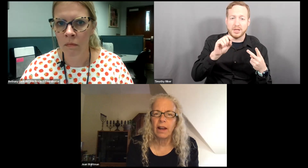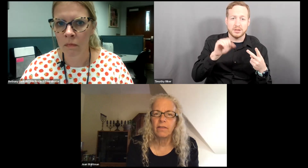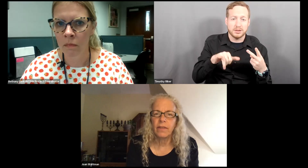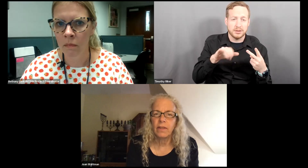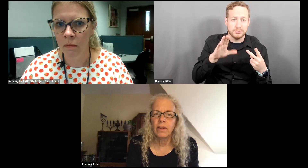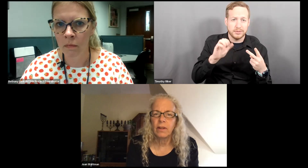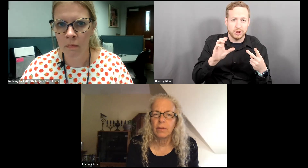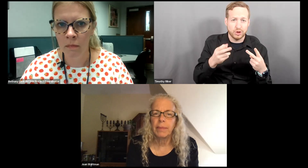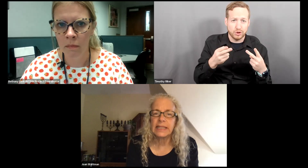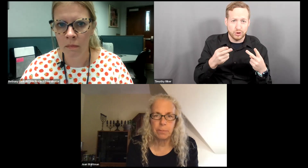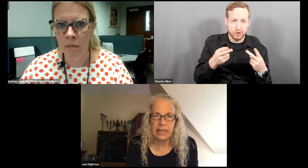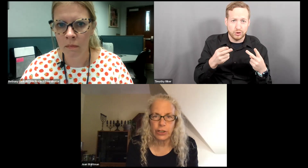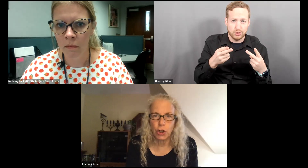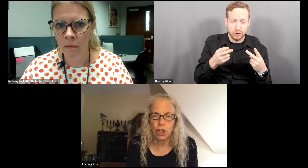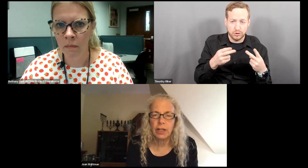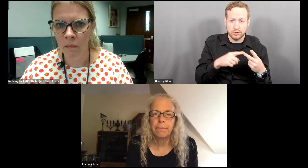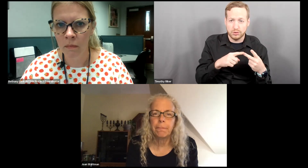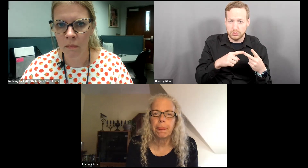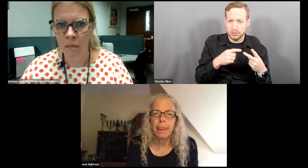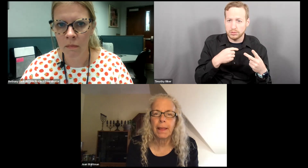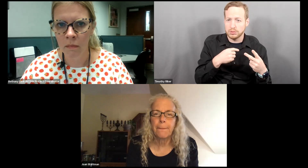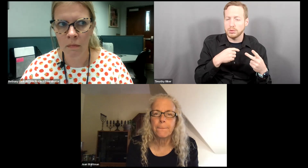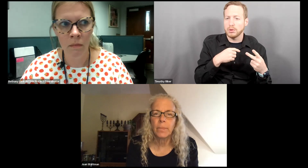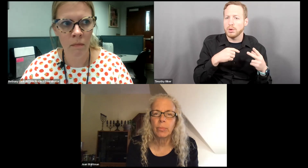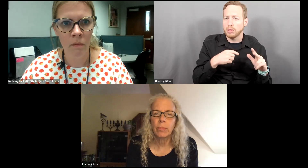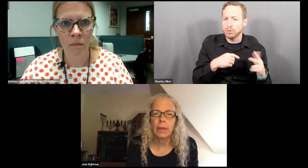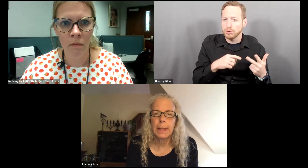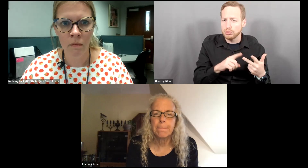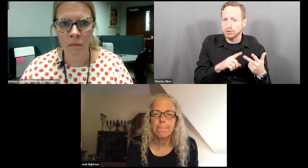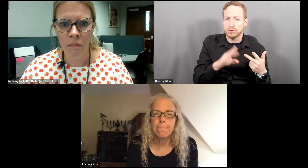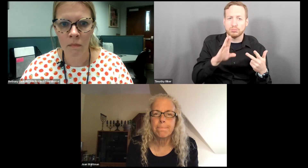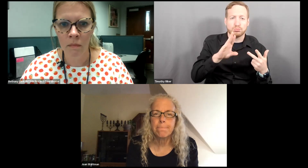We have Betsy Beach.